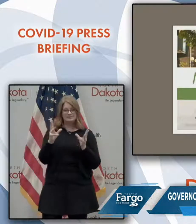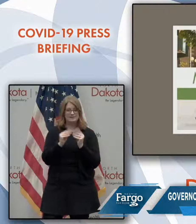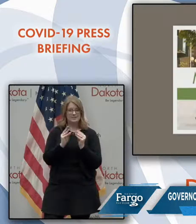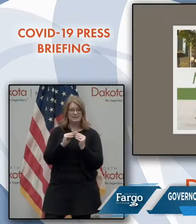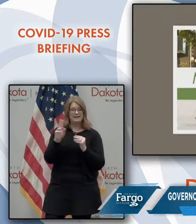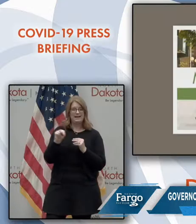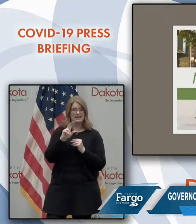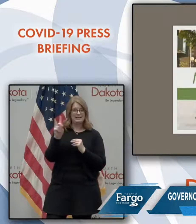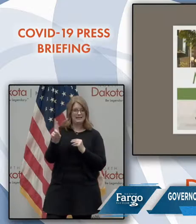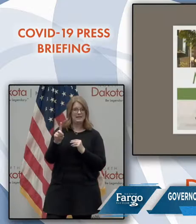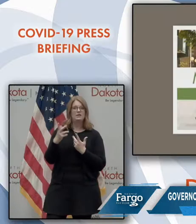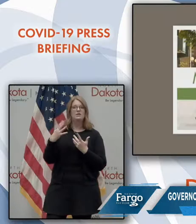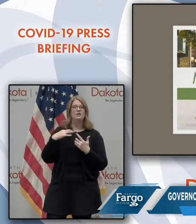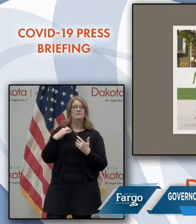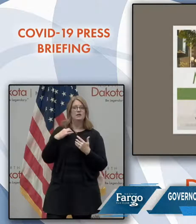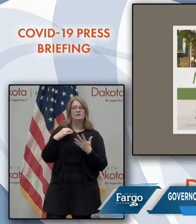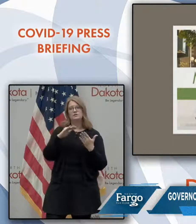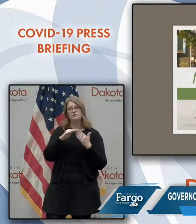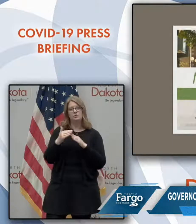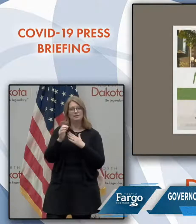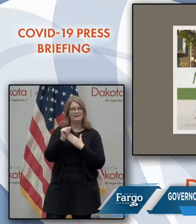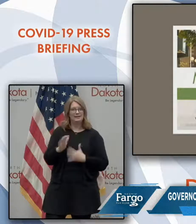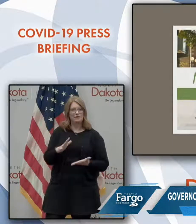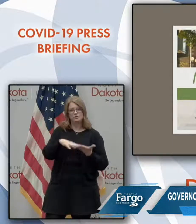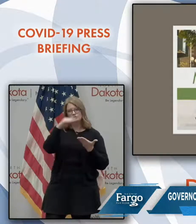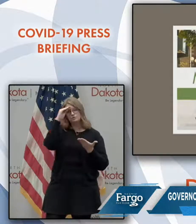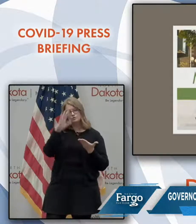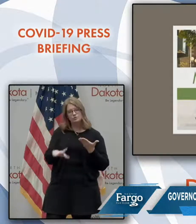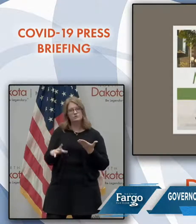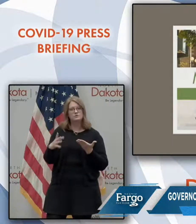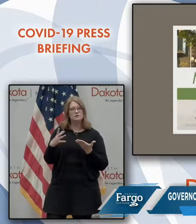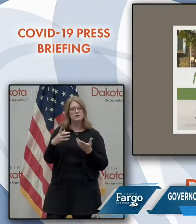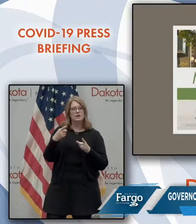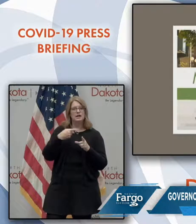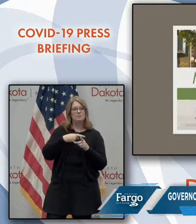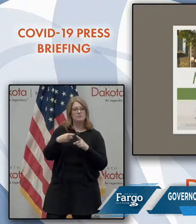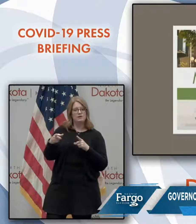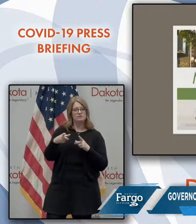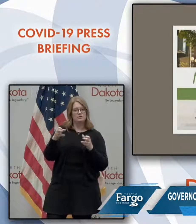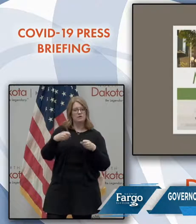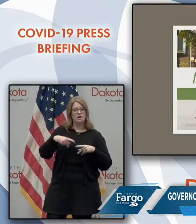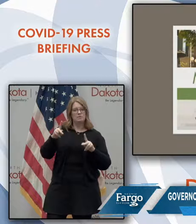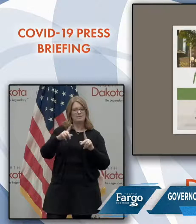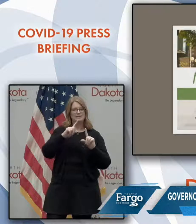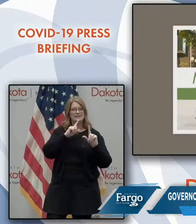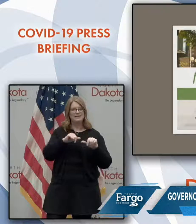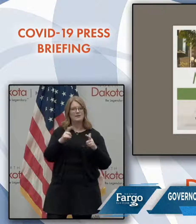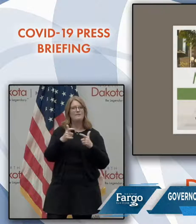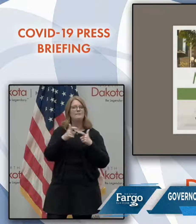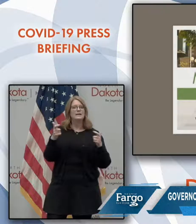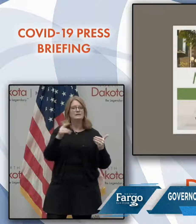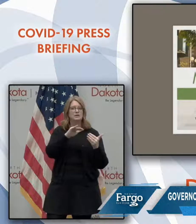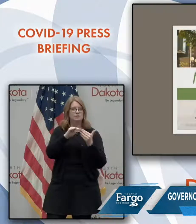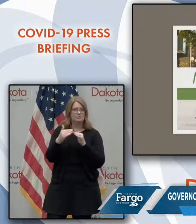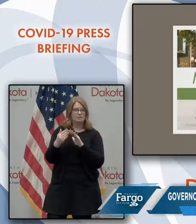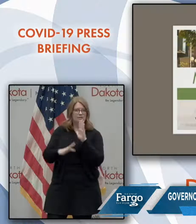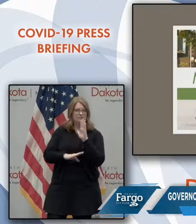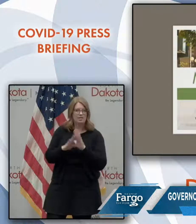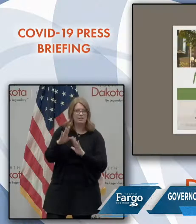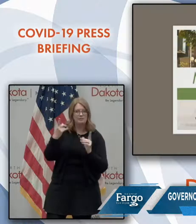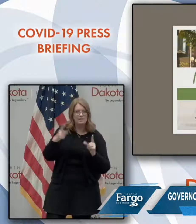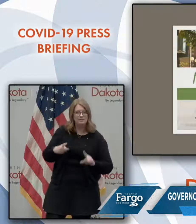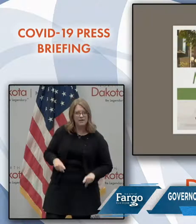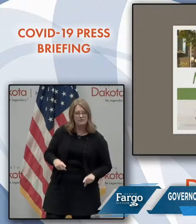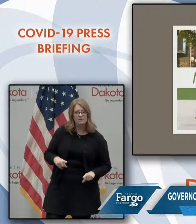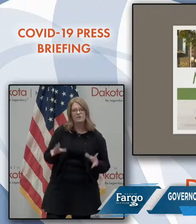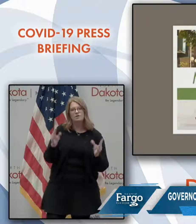provides volunteers, community leaders, students, and professionals an opportunity to attend the largest community development event in our region.